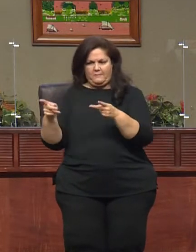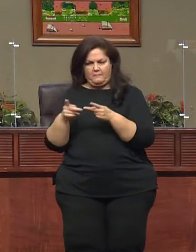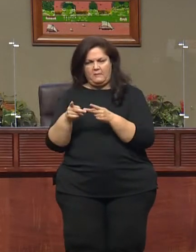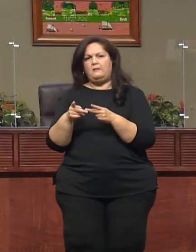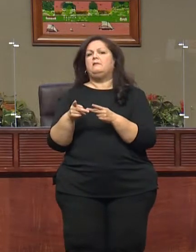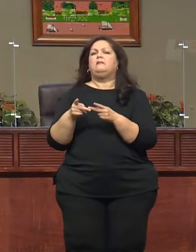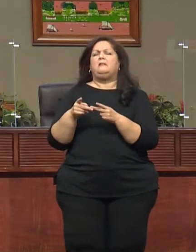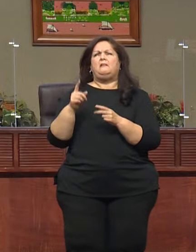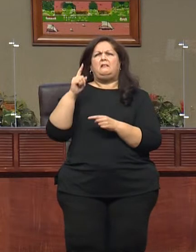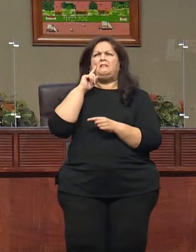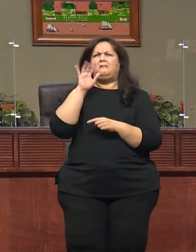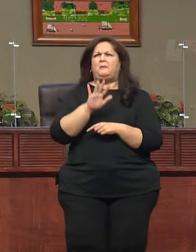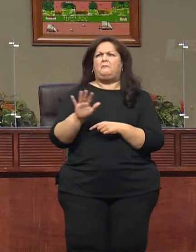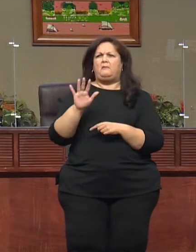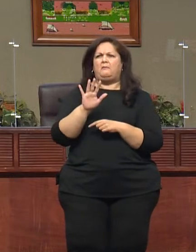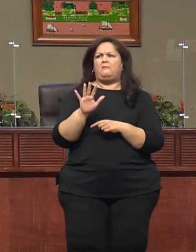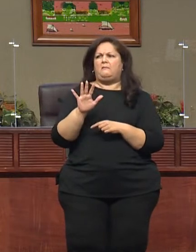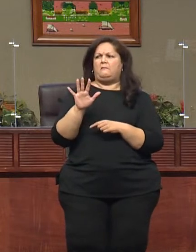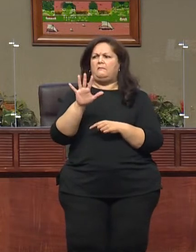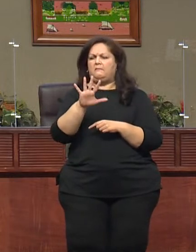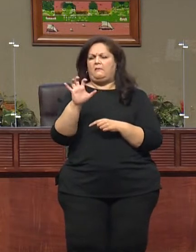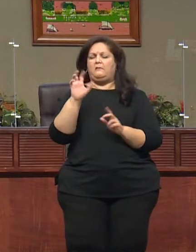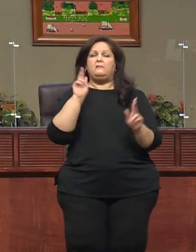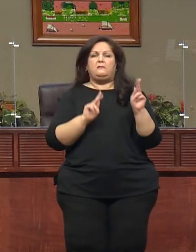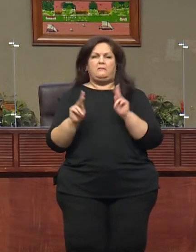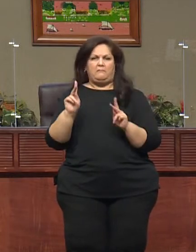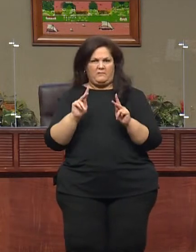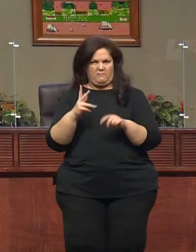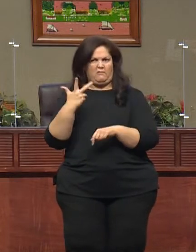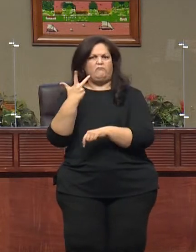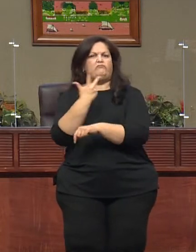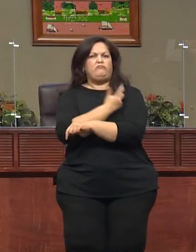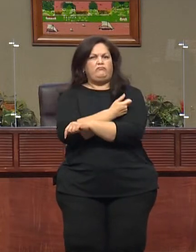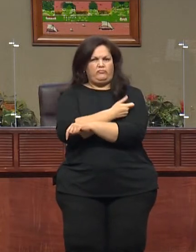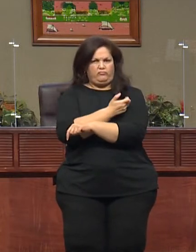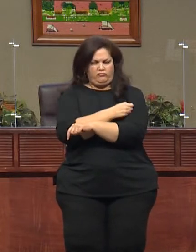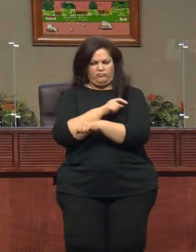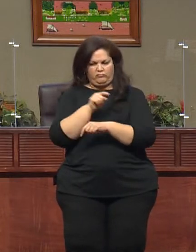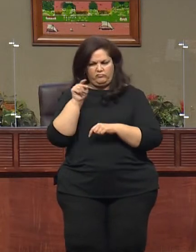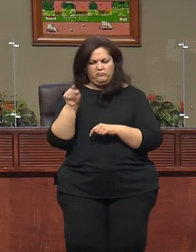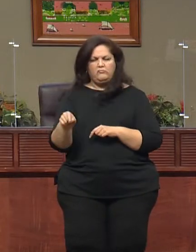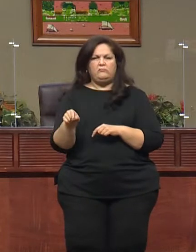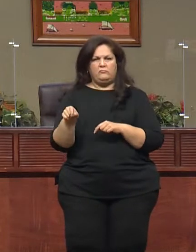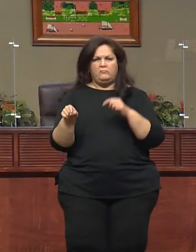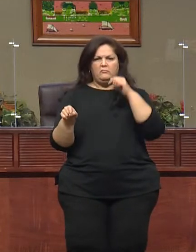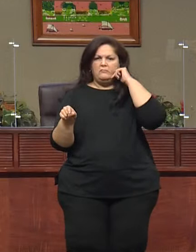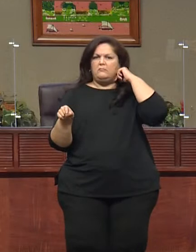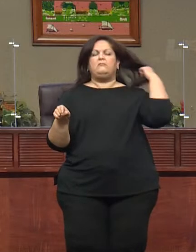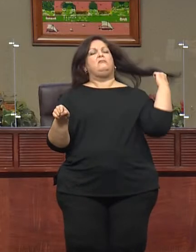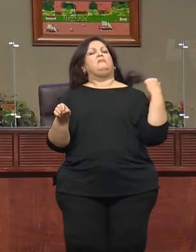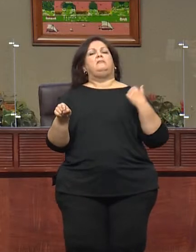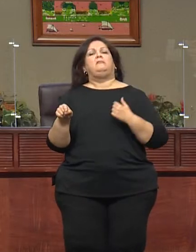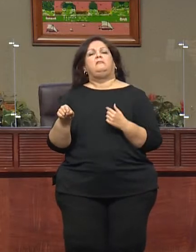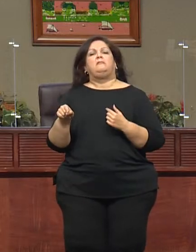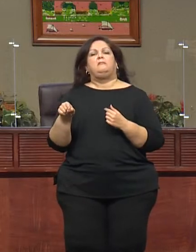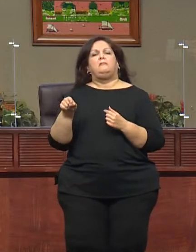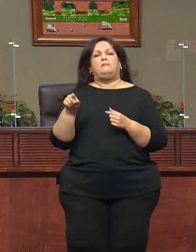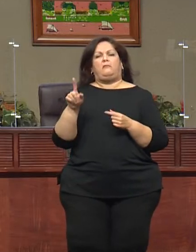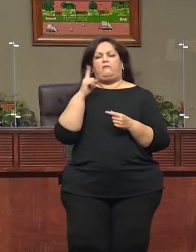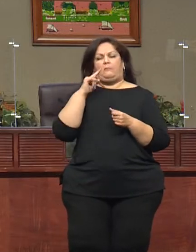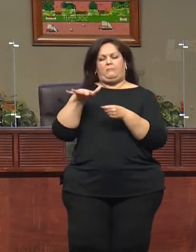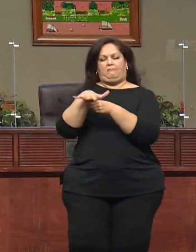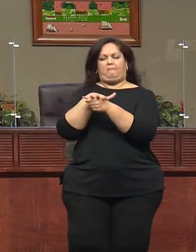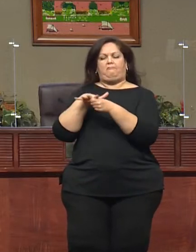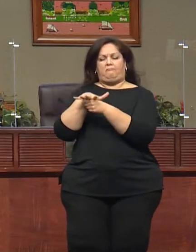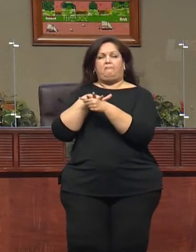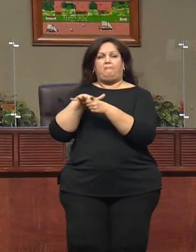believe approximately 500 people were vaccinated from the surrounding 32804 zip